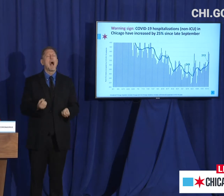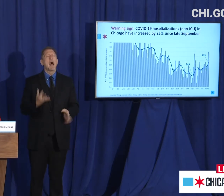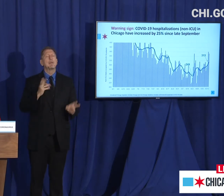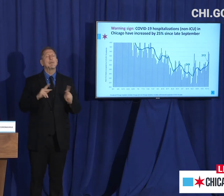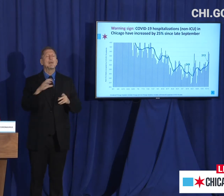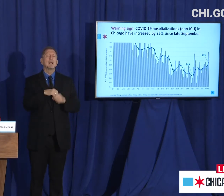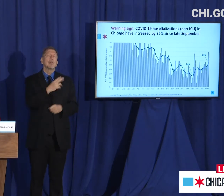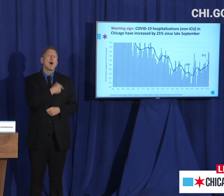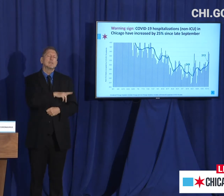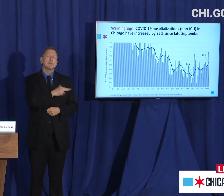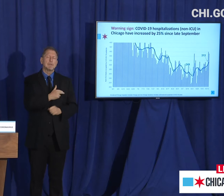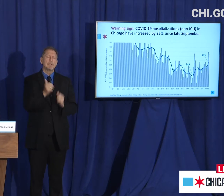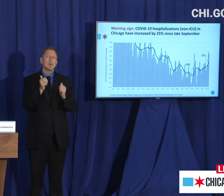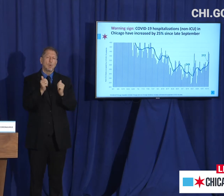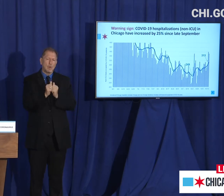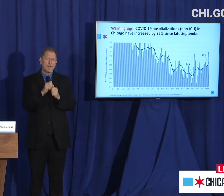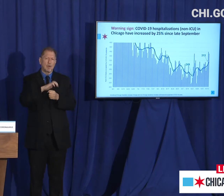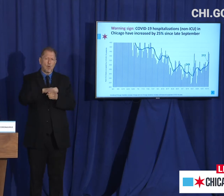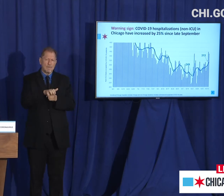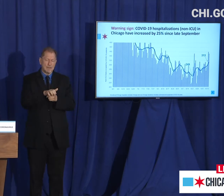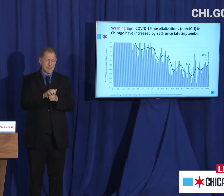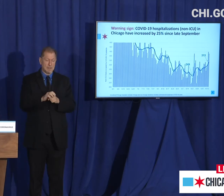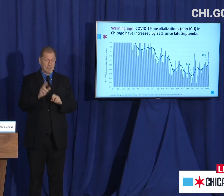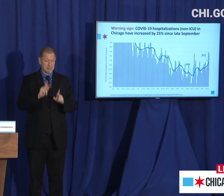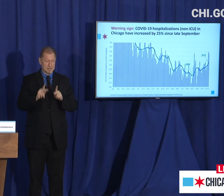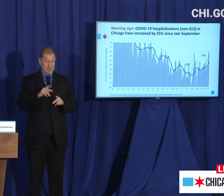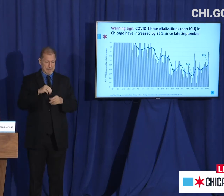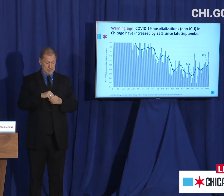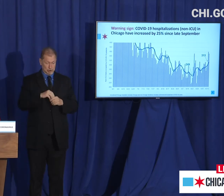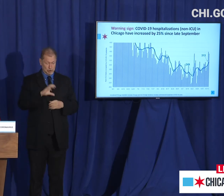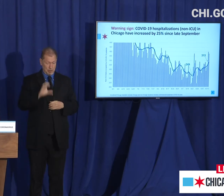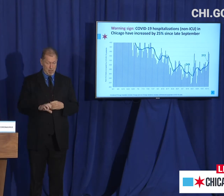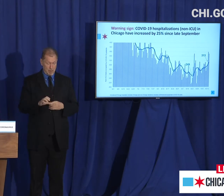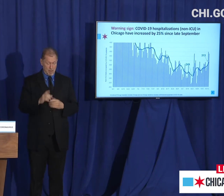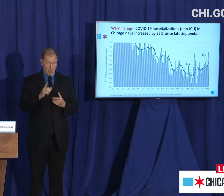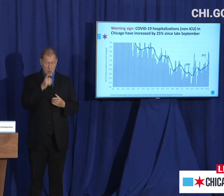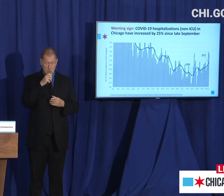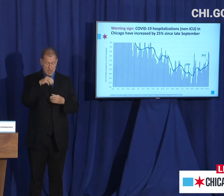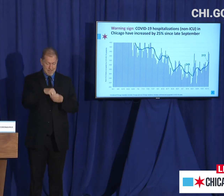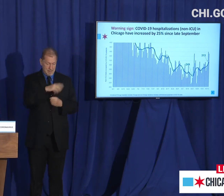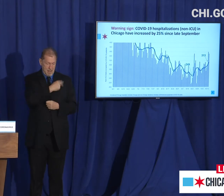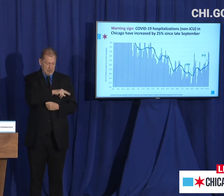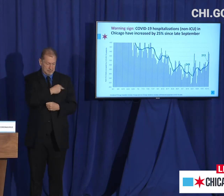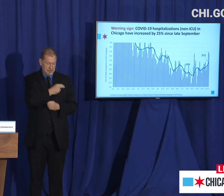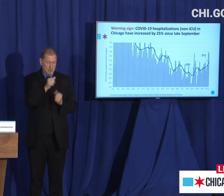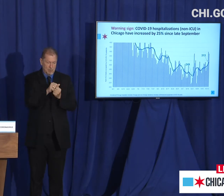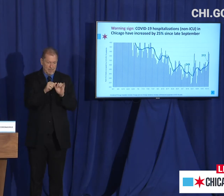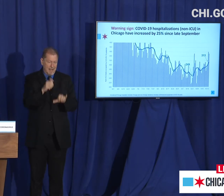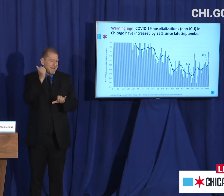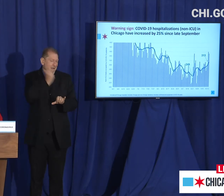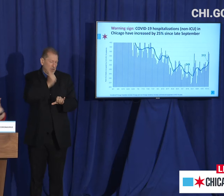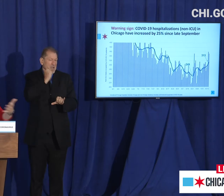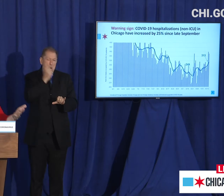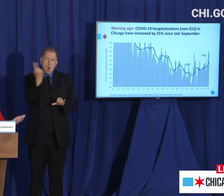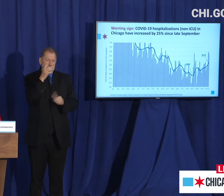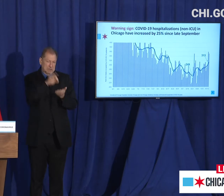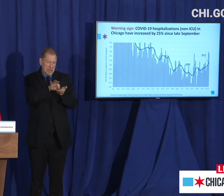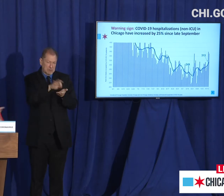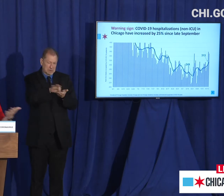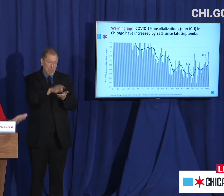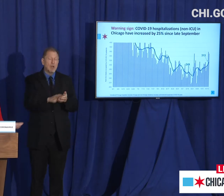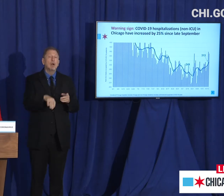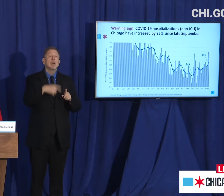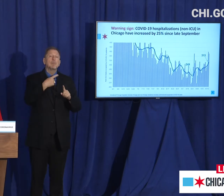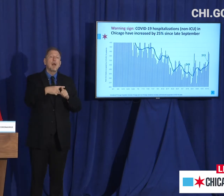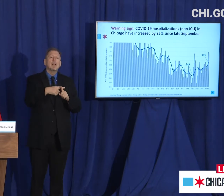We count the number of Chicagoans who are hospitalized with COVID every day, but we also count our